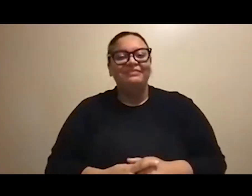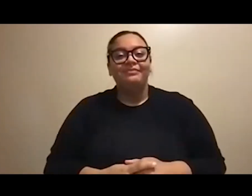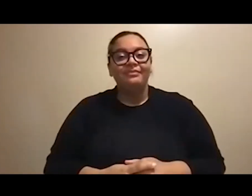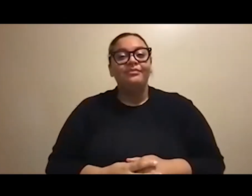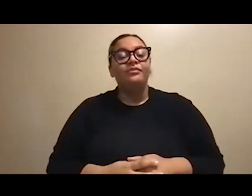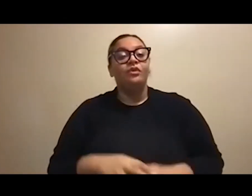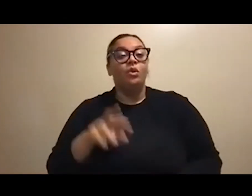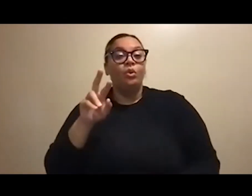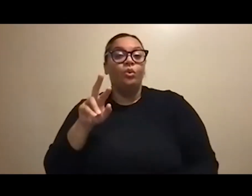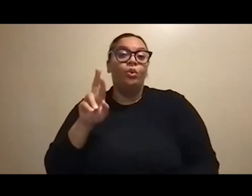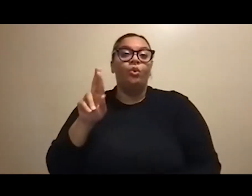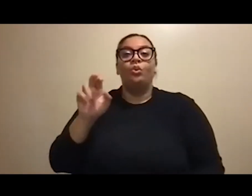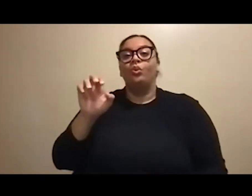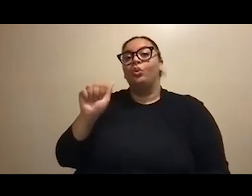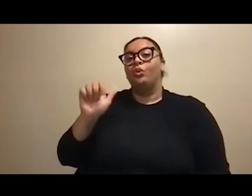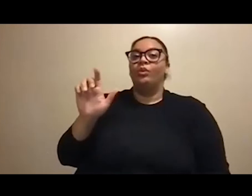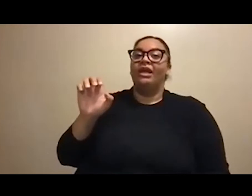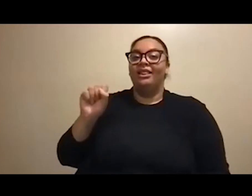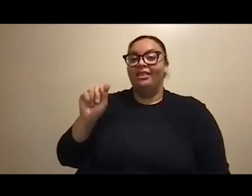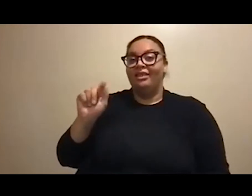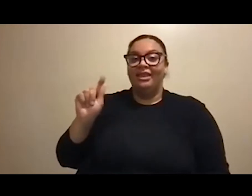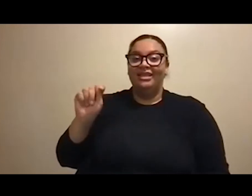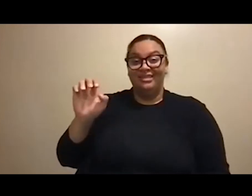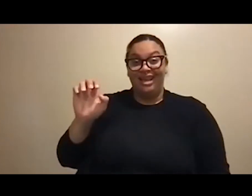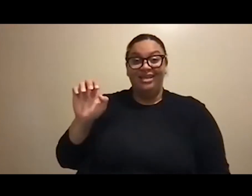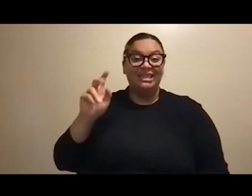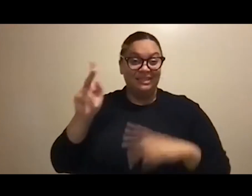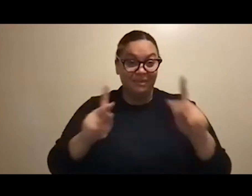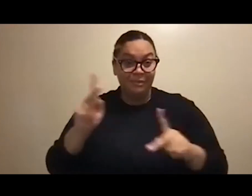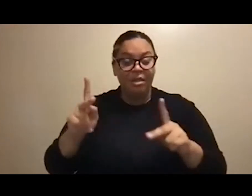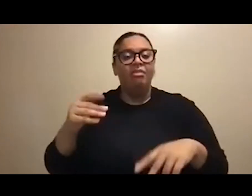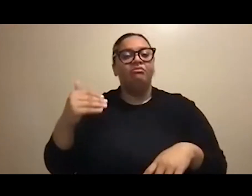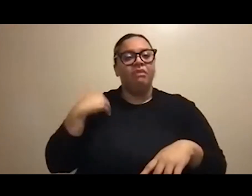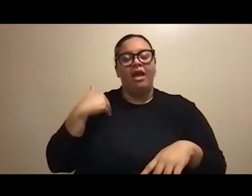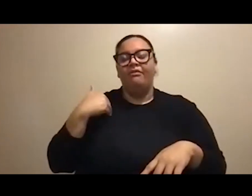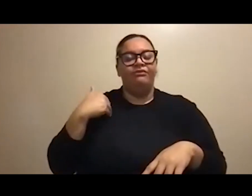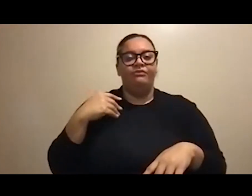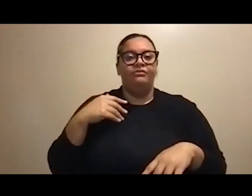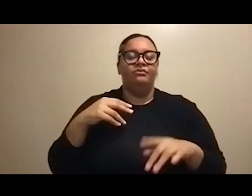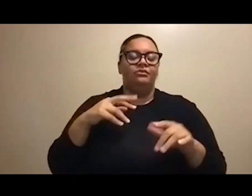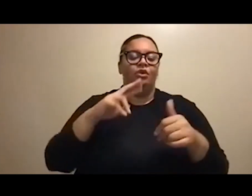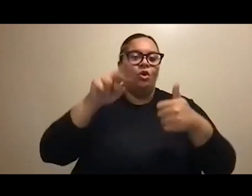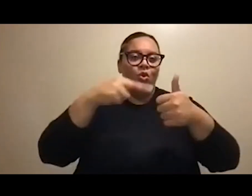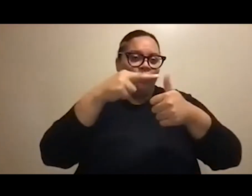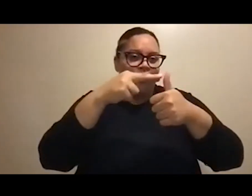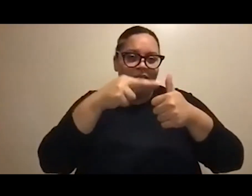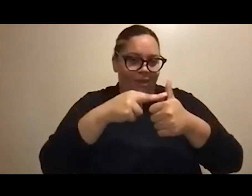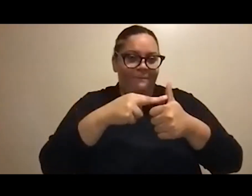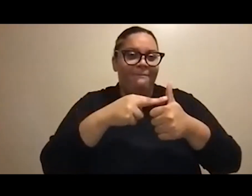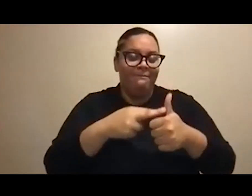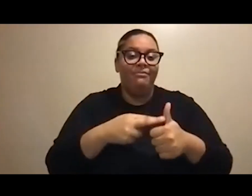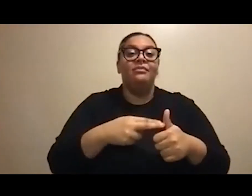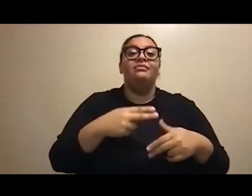estate agents have a rule of thumb called location, location, location. If you want to understand